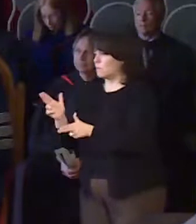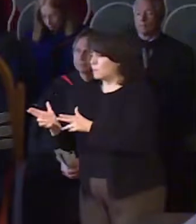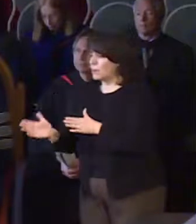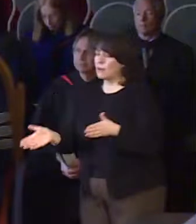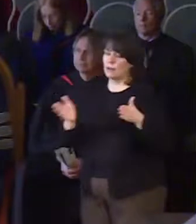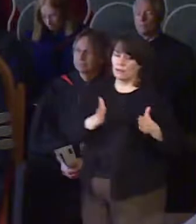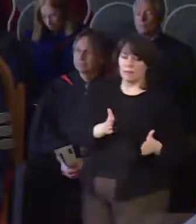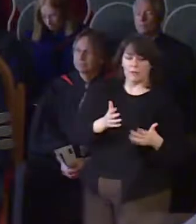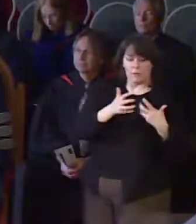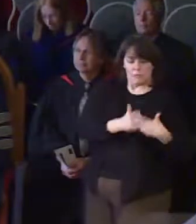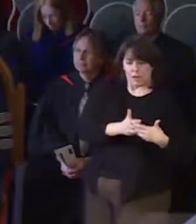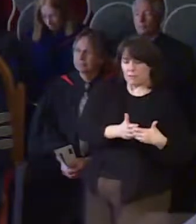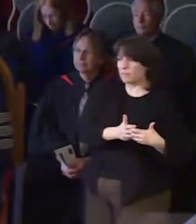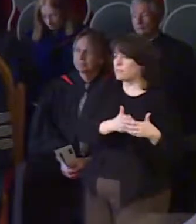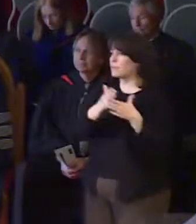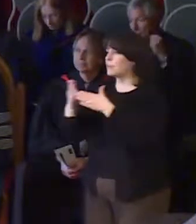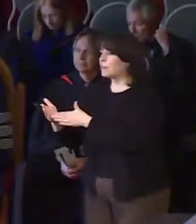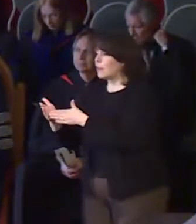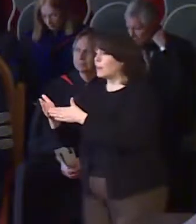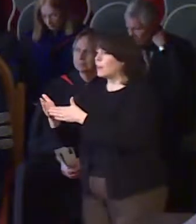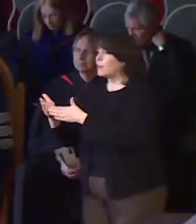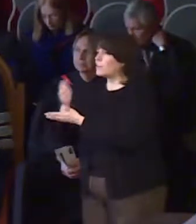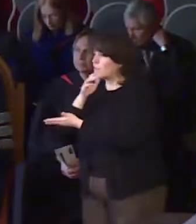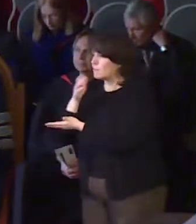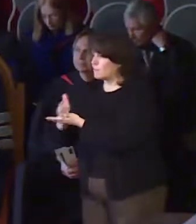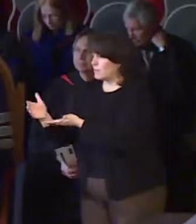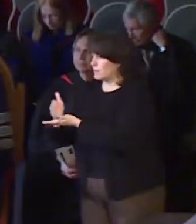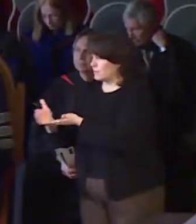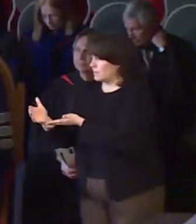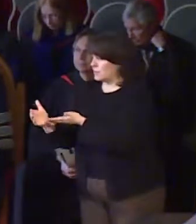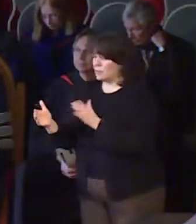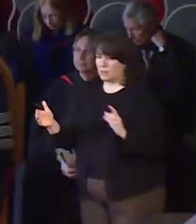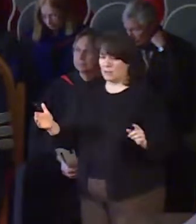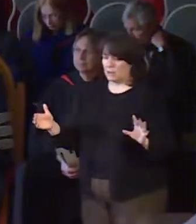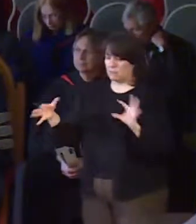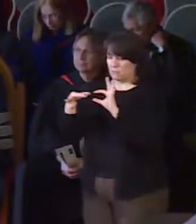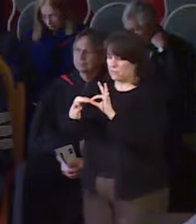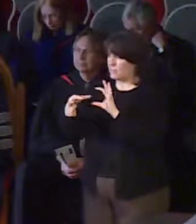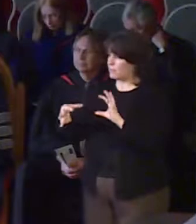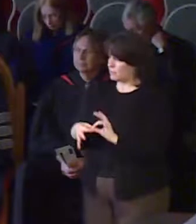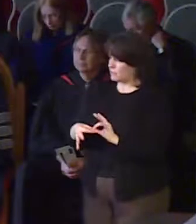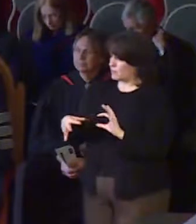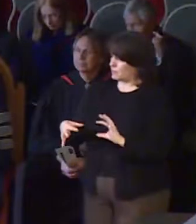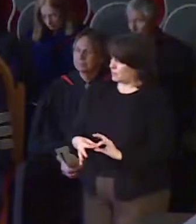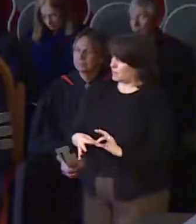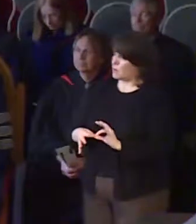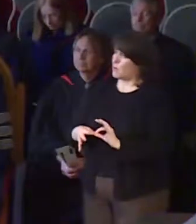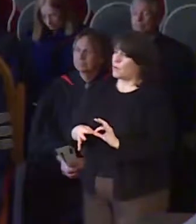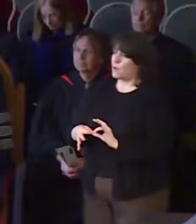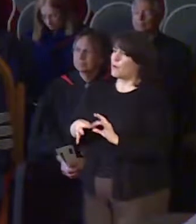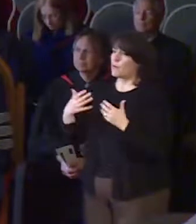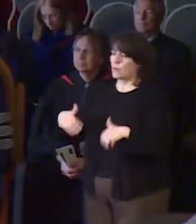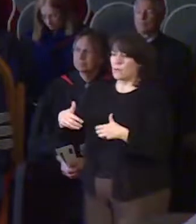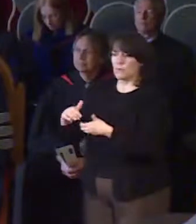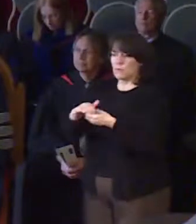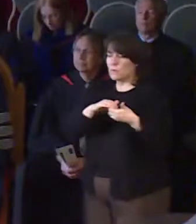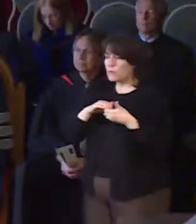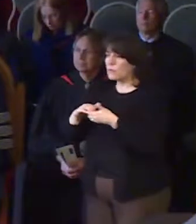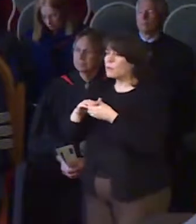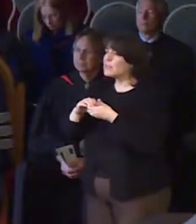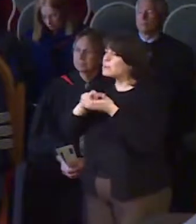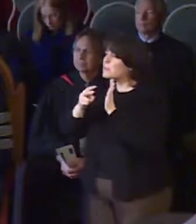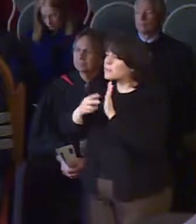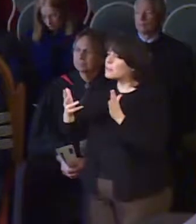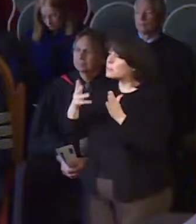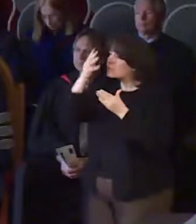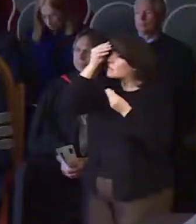engineering, manufacturing and agriculture. The interconnectedness of our world today makes knowledge